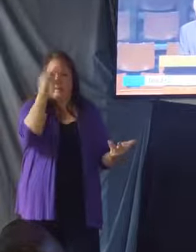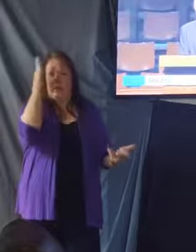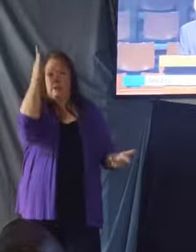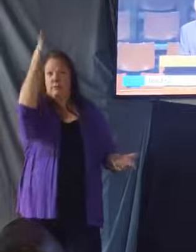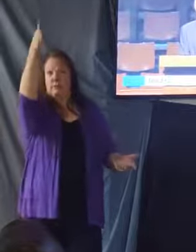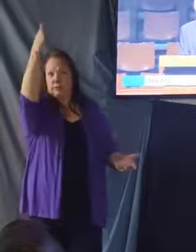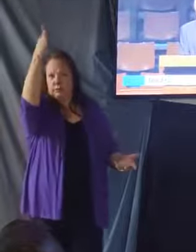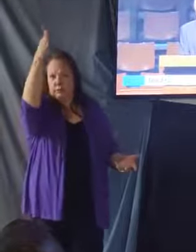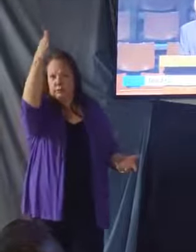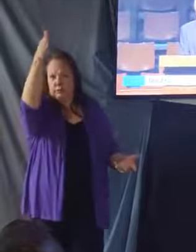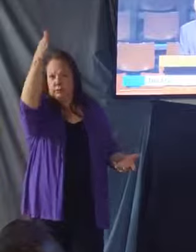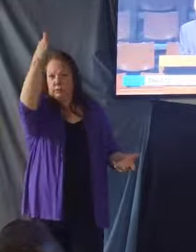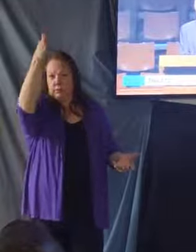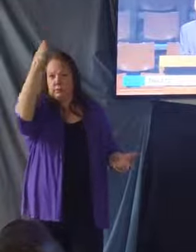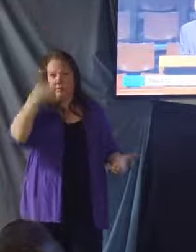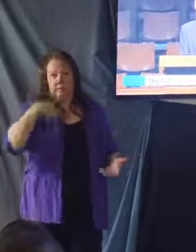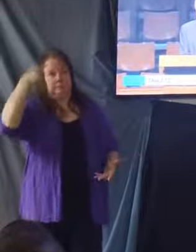view.